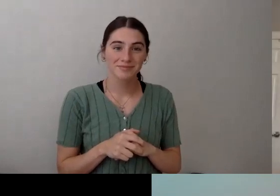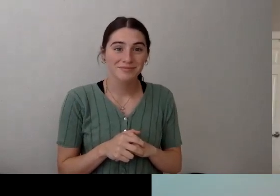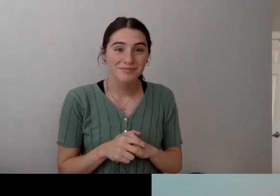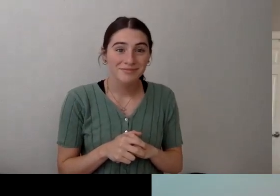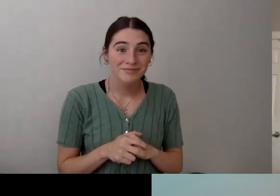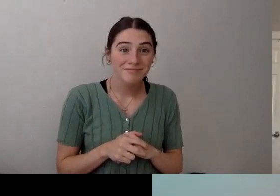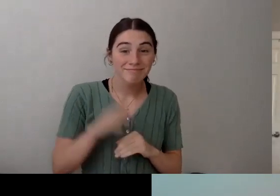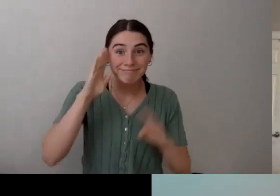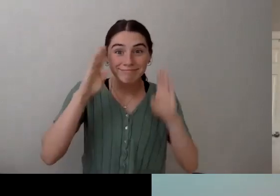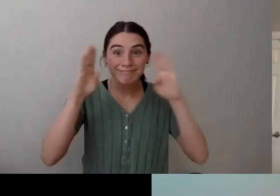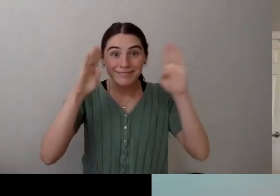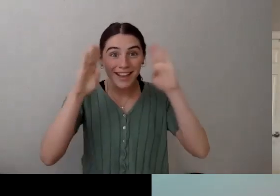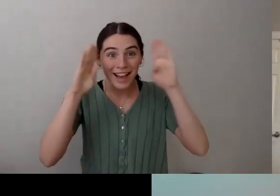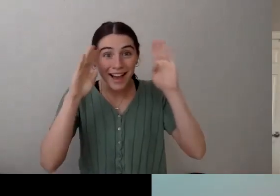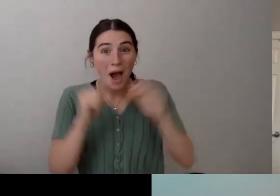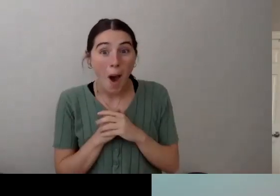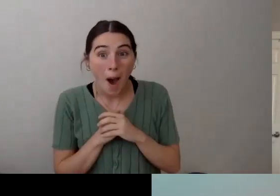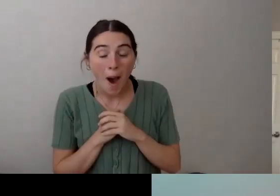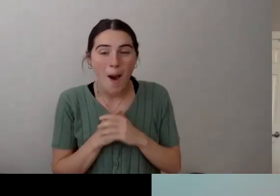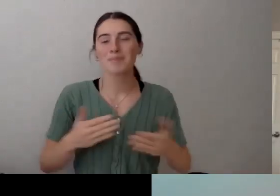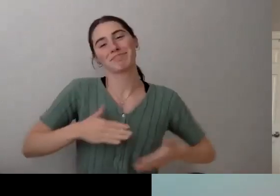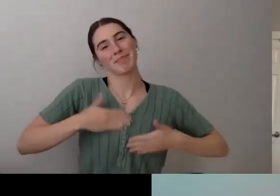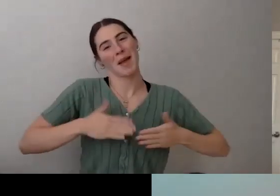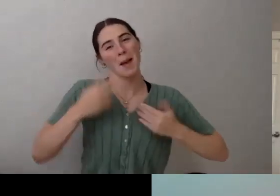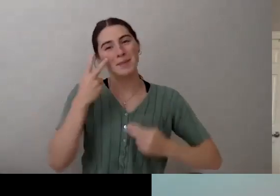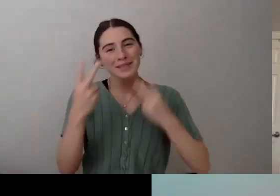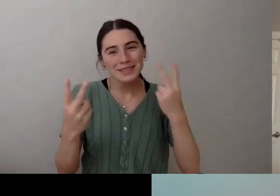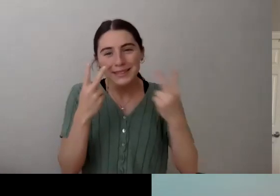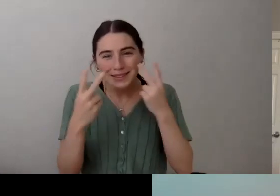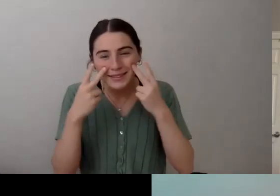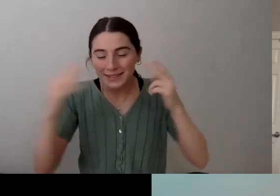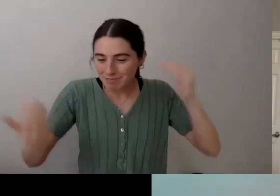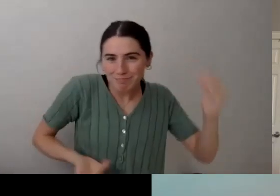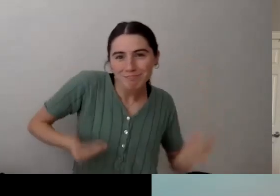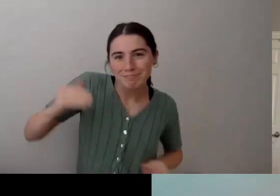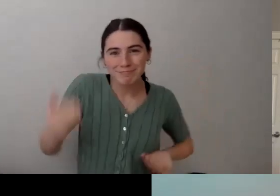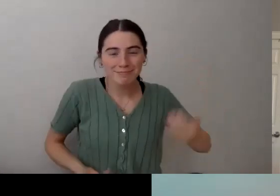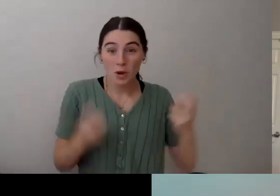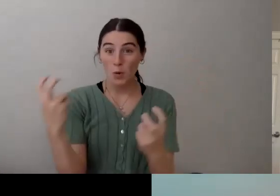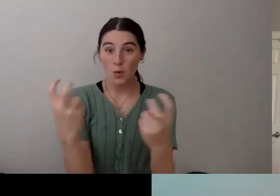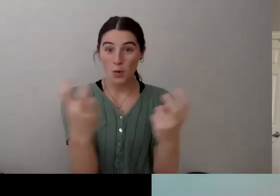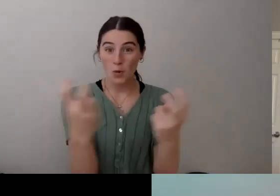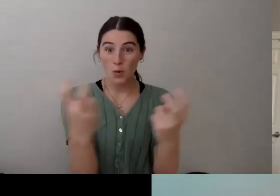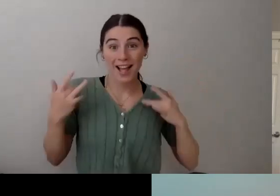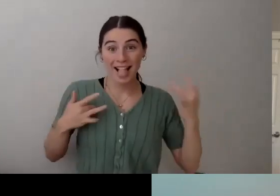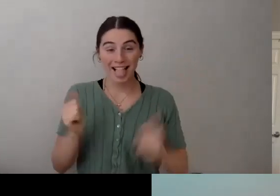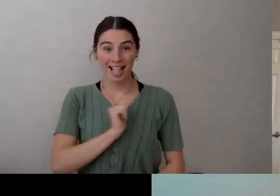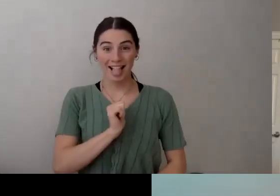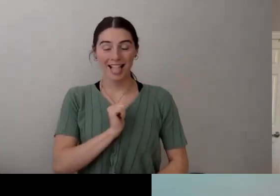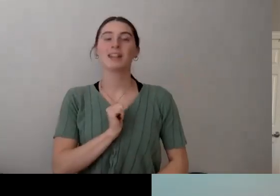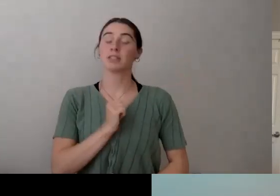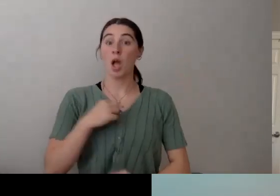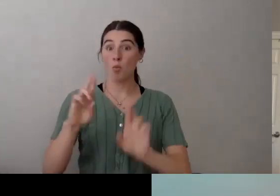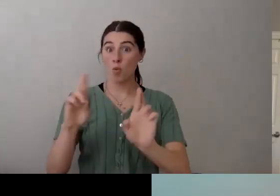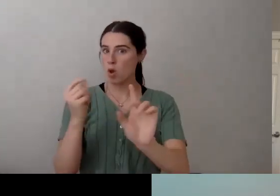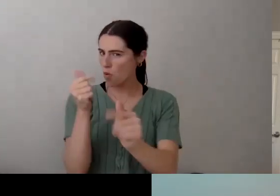Hey, everybody. Oh, I'm so happy to see you all here today. How exciting. Okay, I'm going to be ready. I just need to